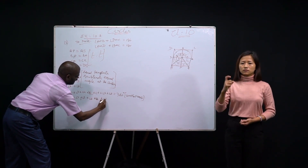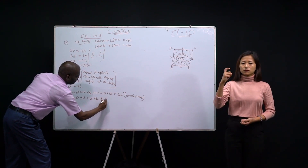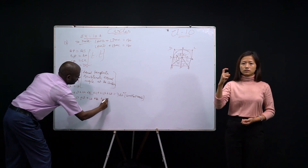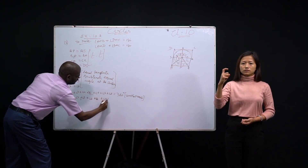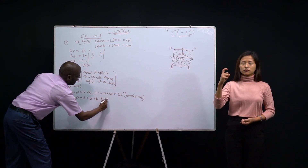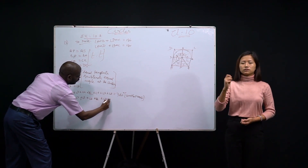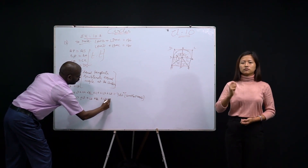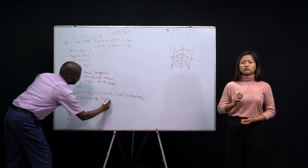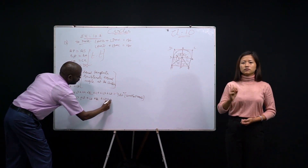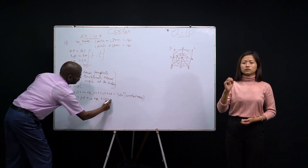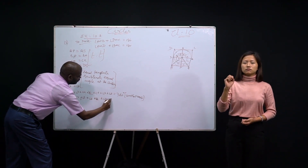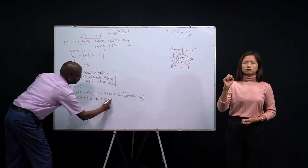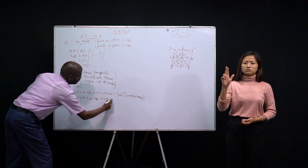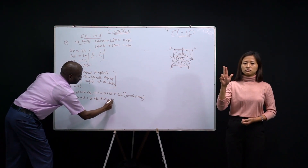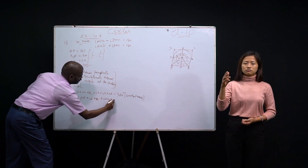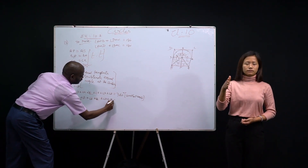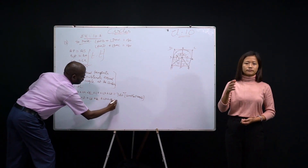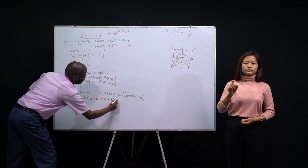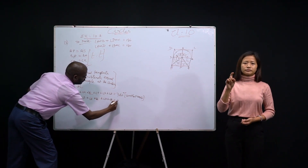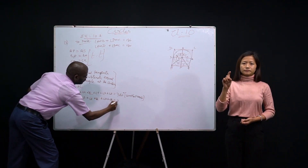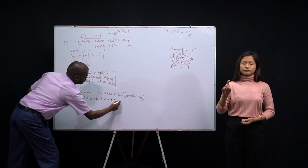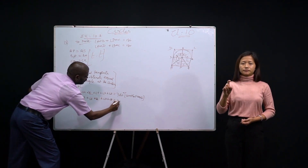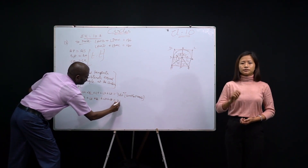7 needed. 8 no need.